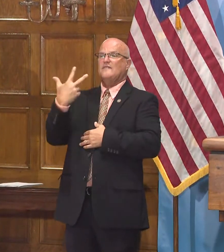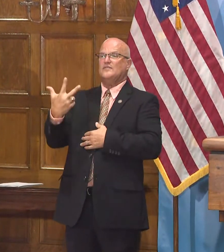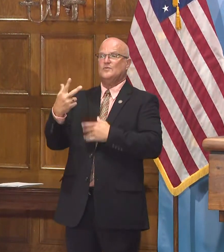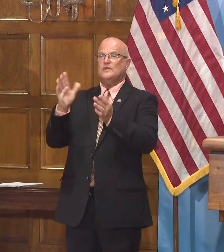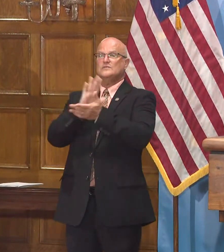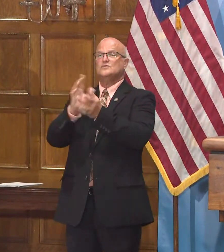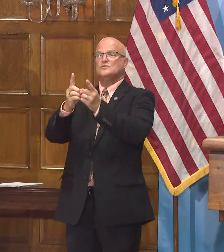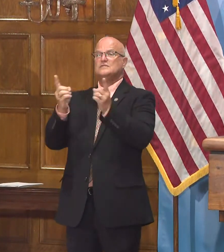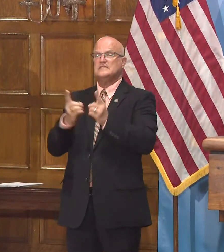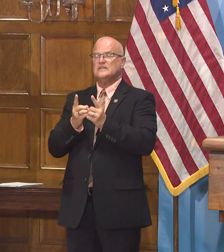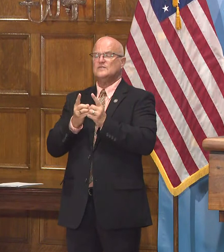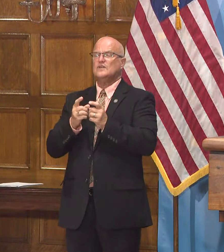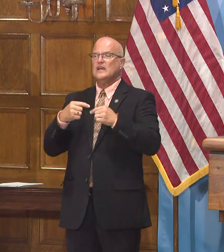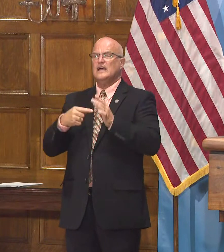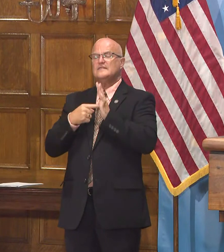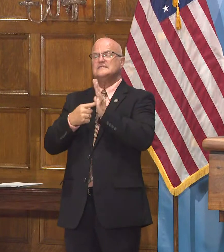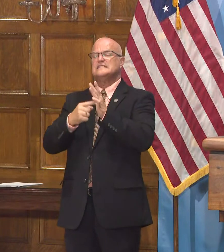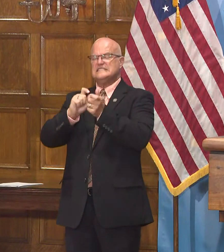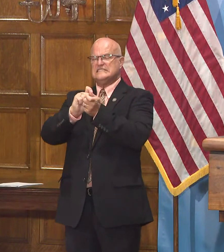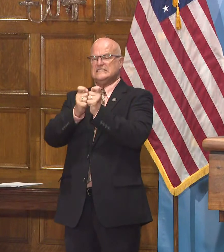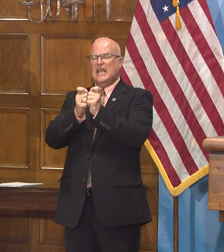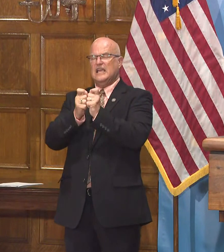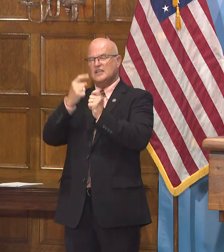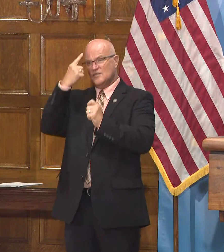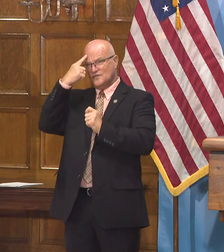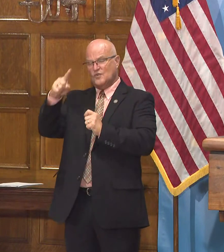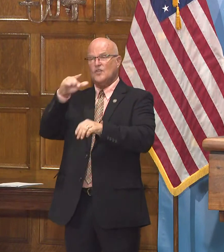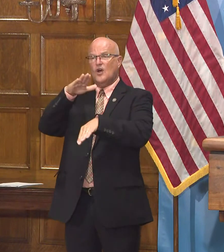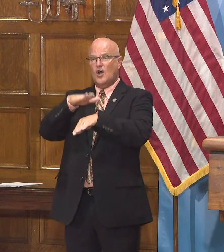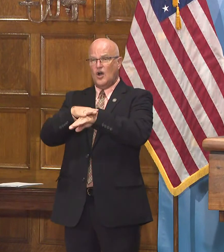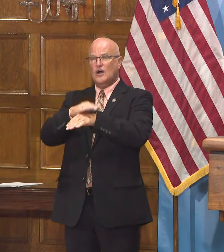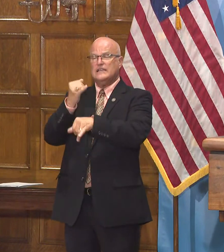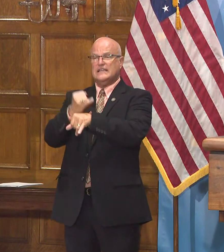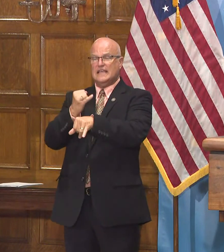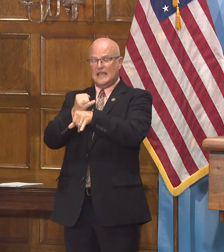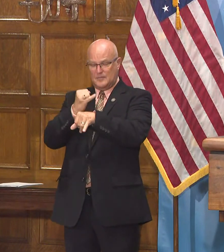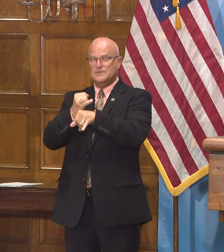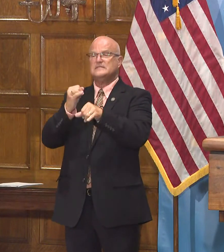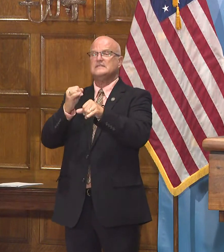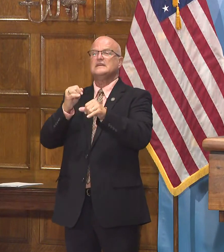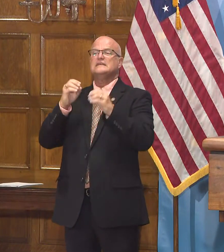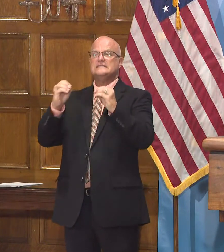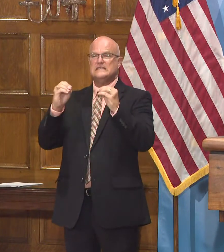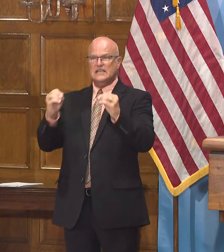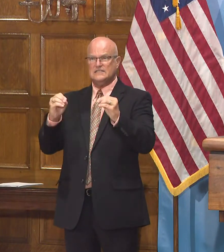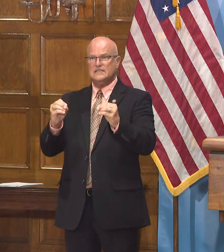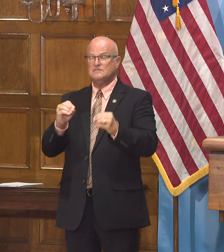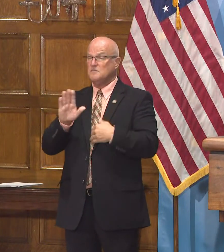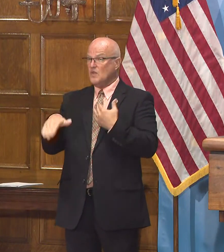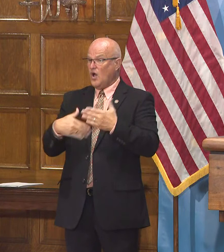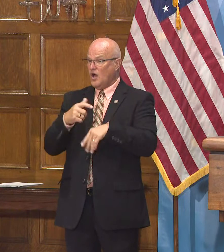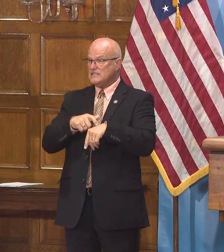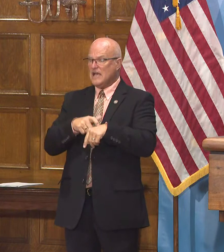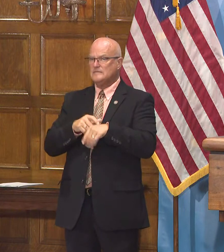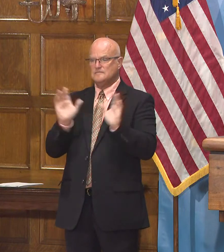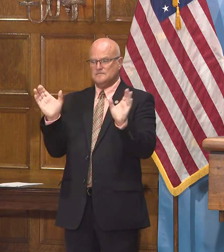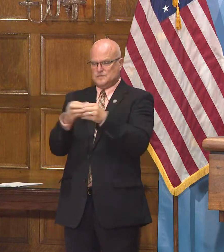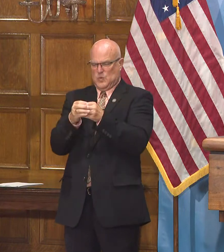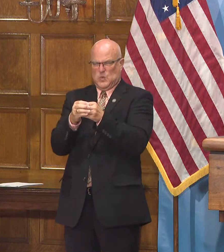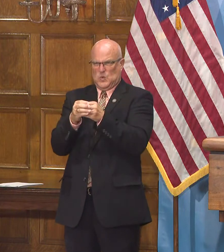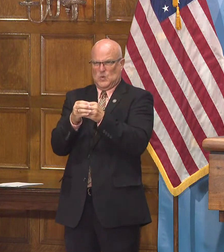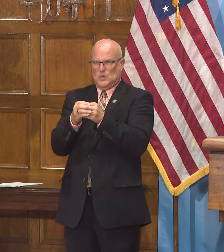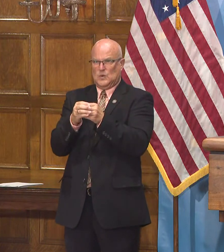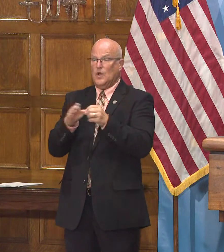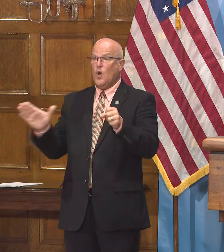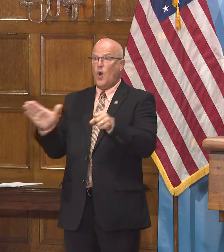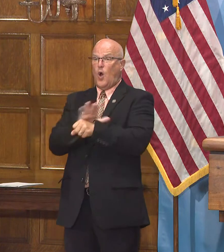that have reported modifications to their on-site instruction, and in all cases they were very isolated. Hope